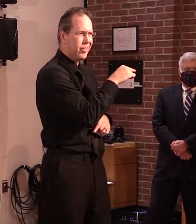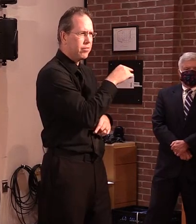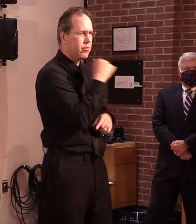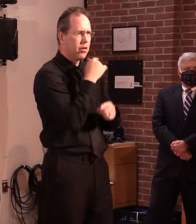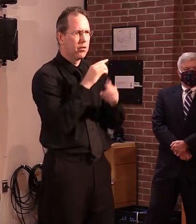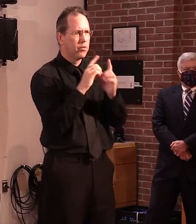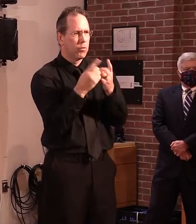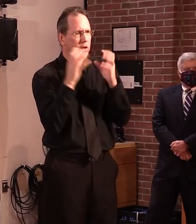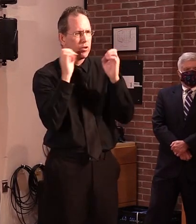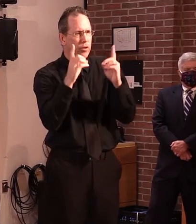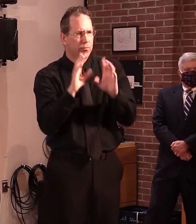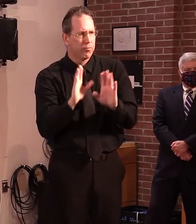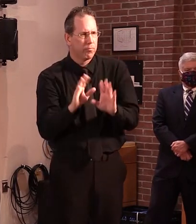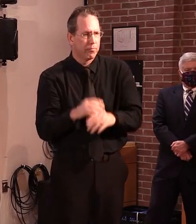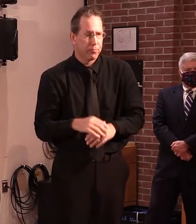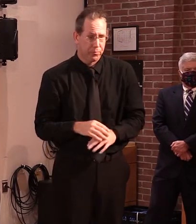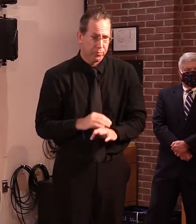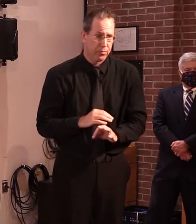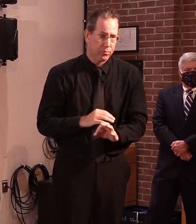all set, Tom?